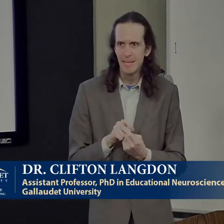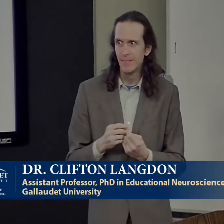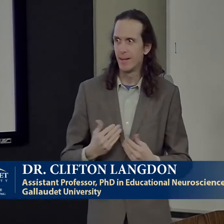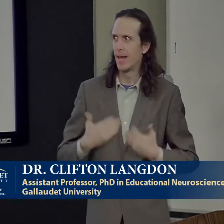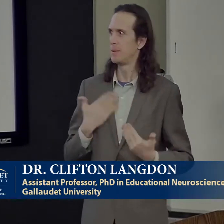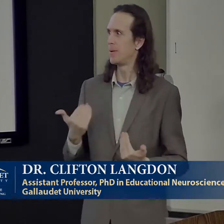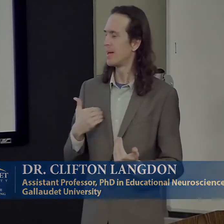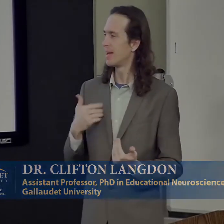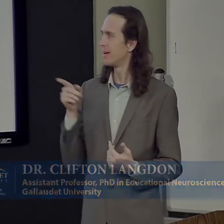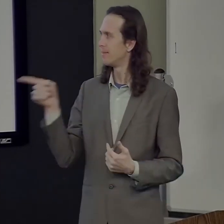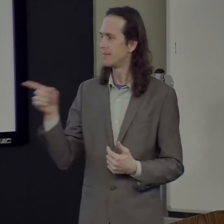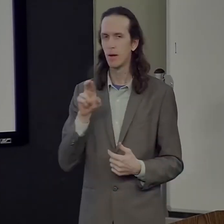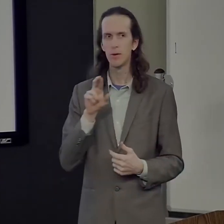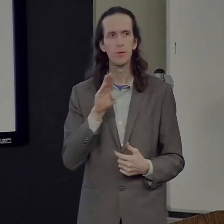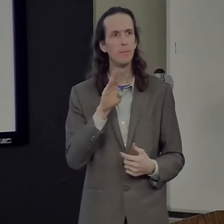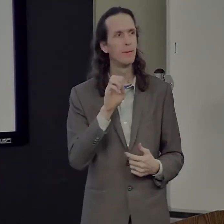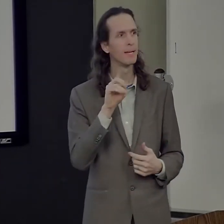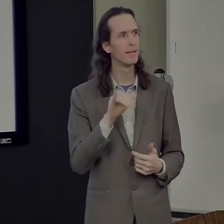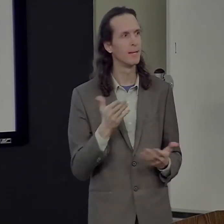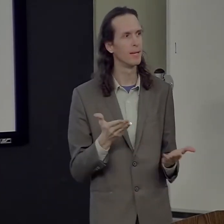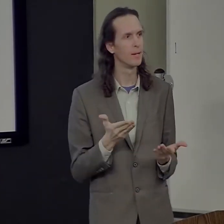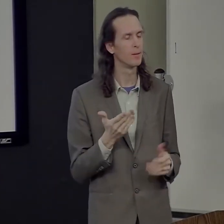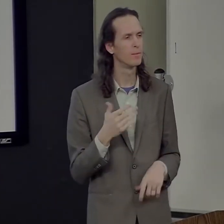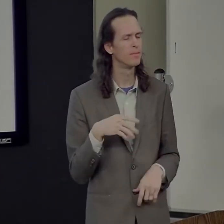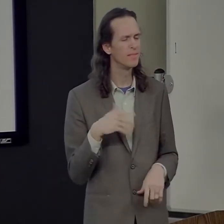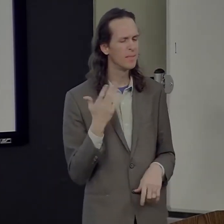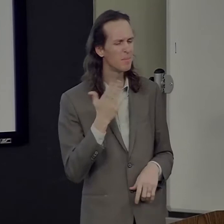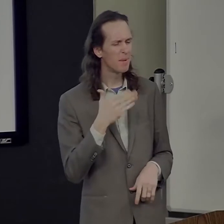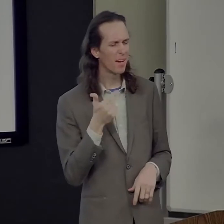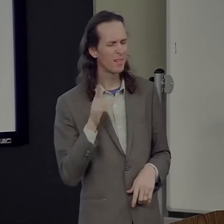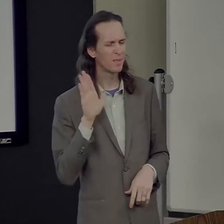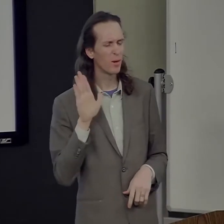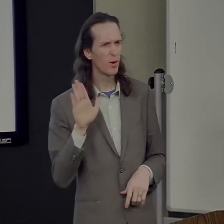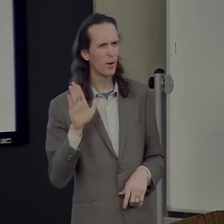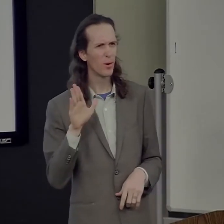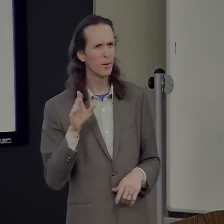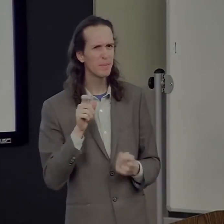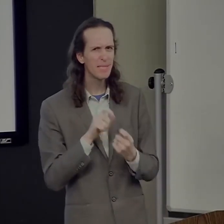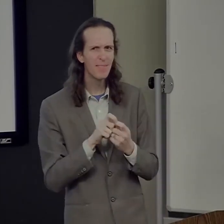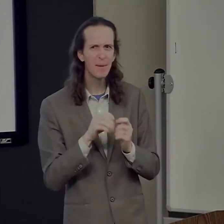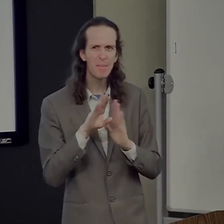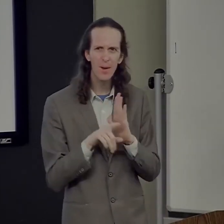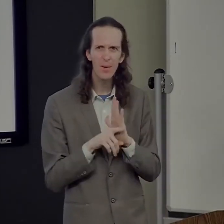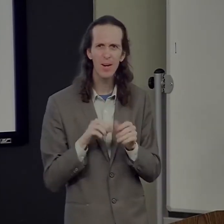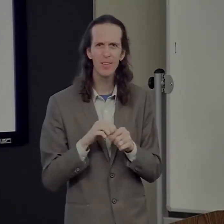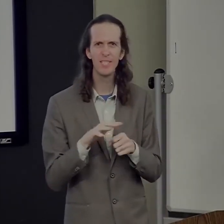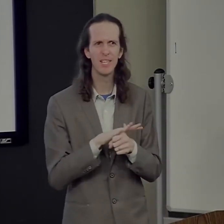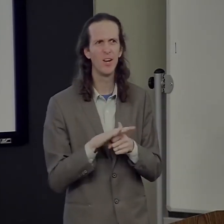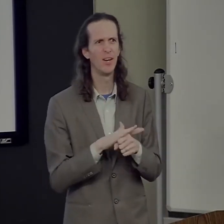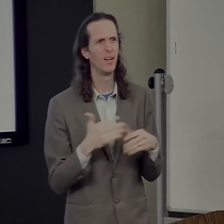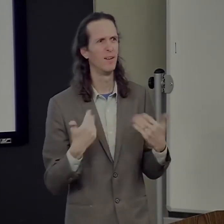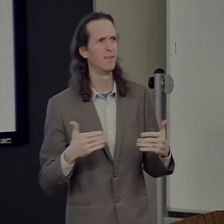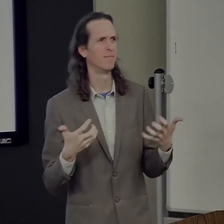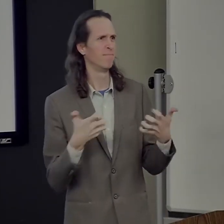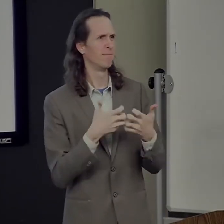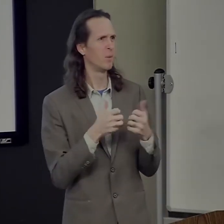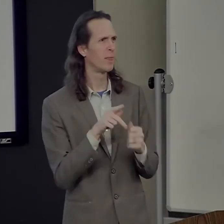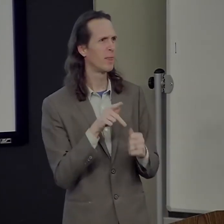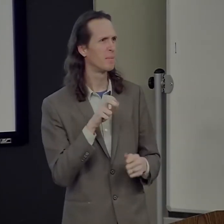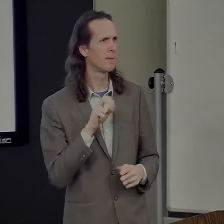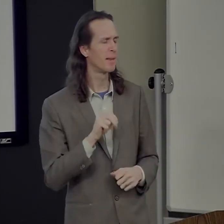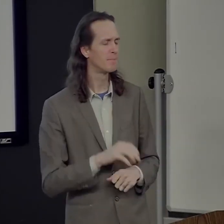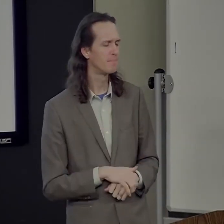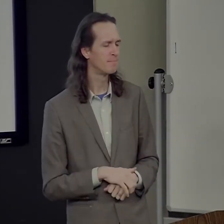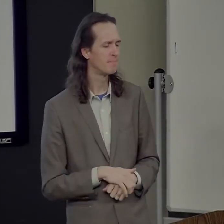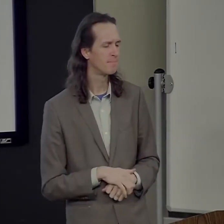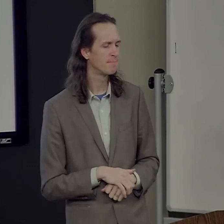program. So today, we're especially thrilled to have Dr. Bedny accept our invitation to become our distinguished